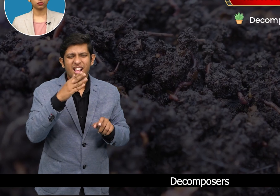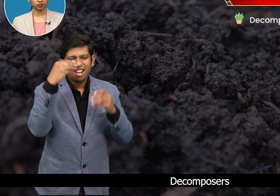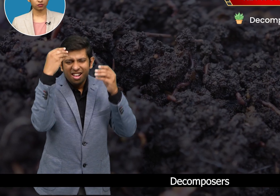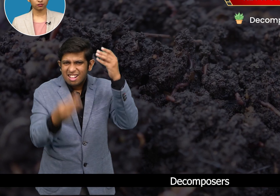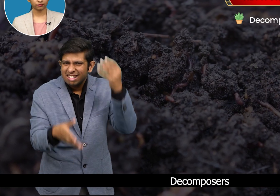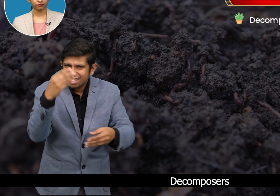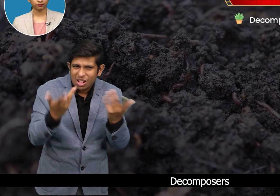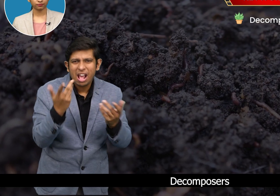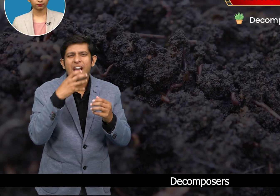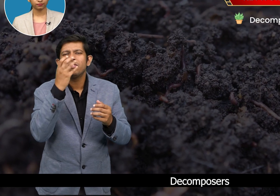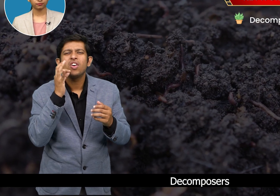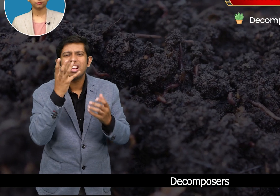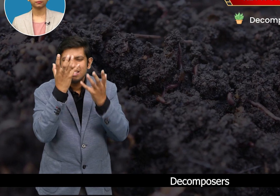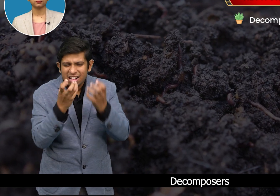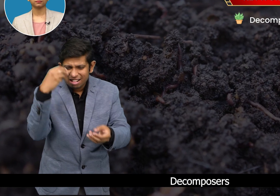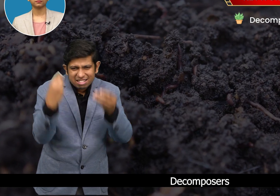decomposers,